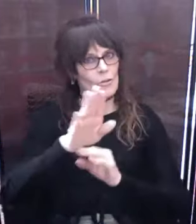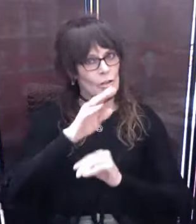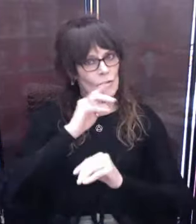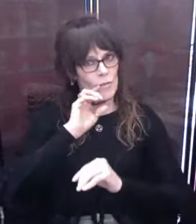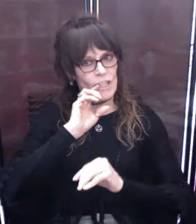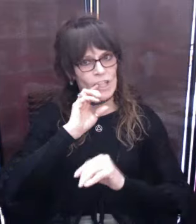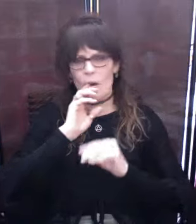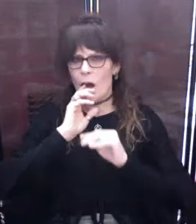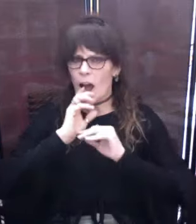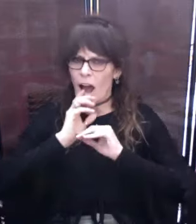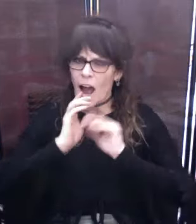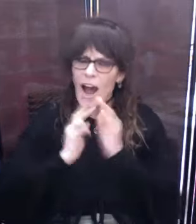you did,